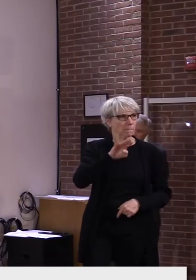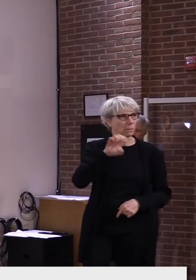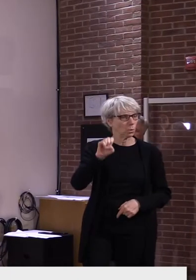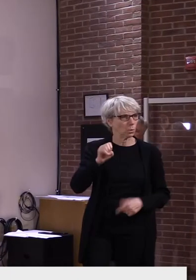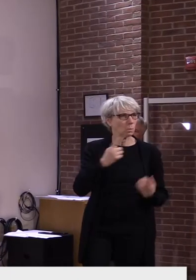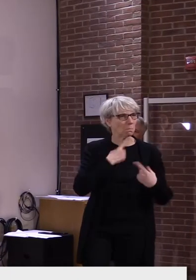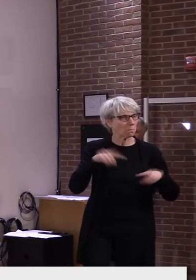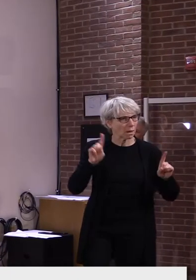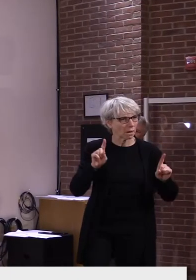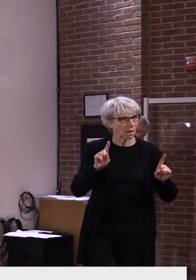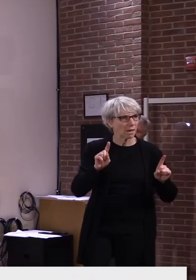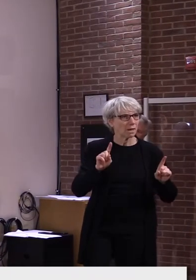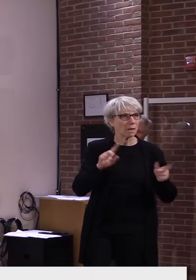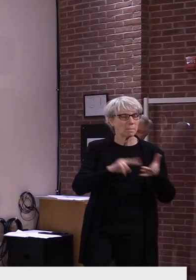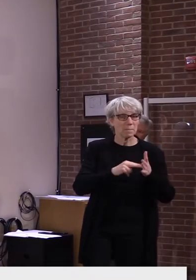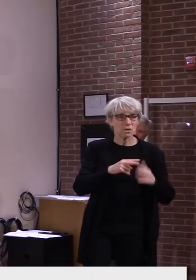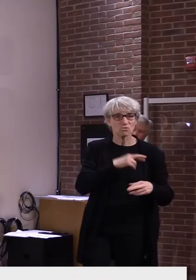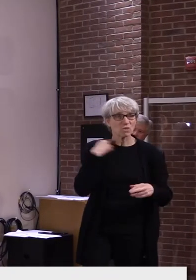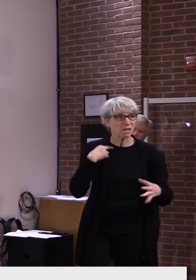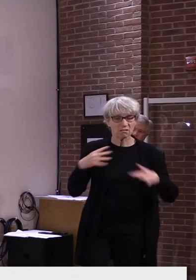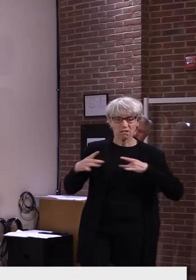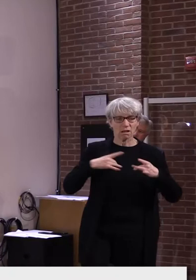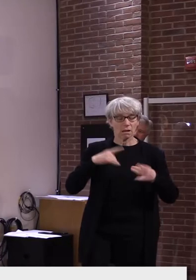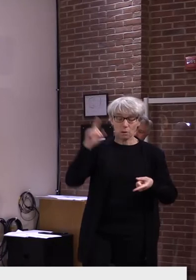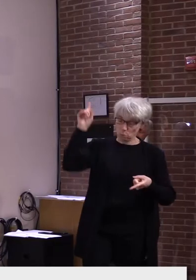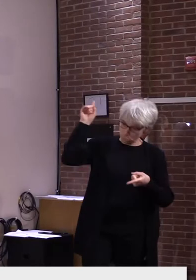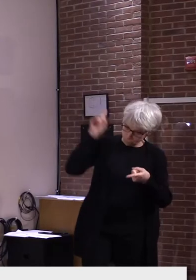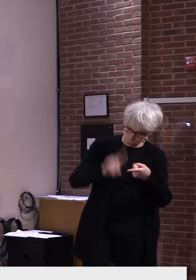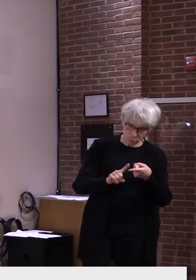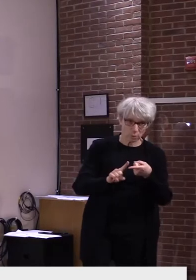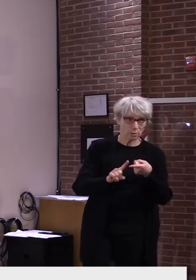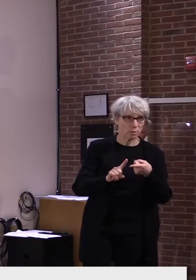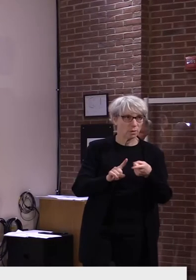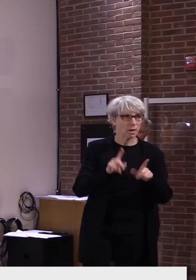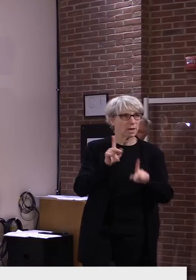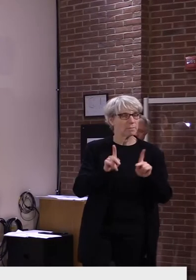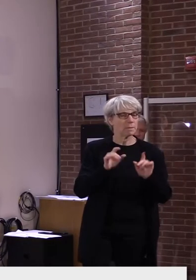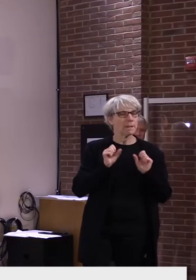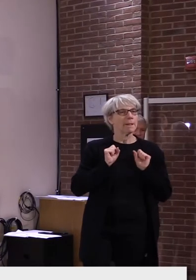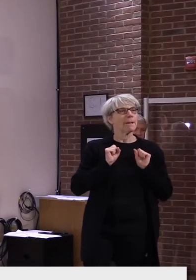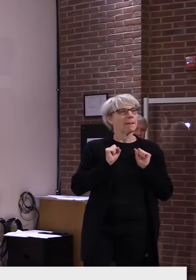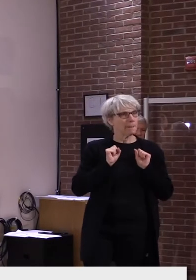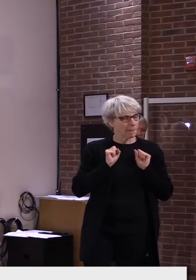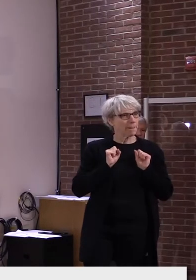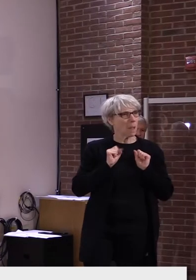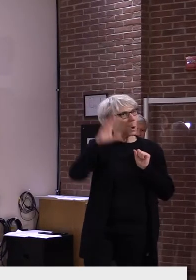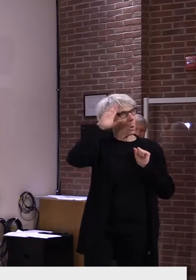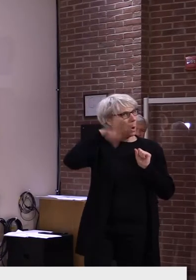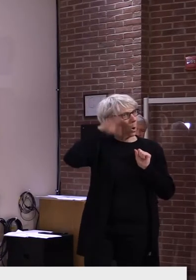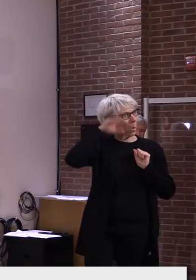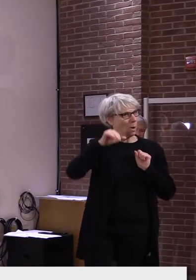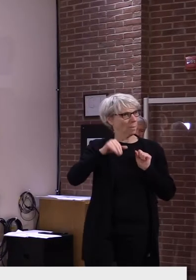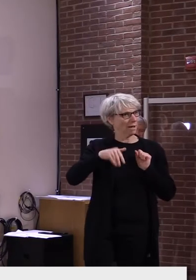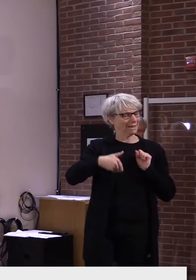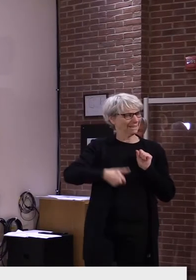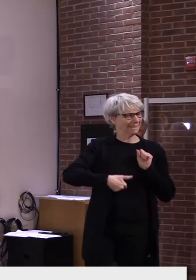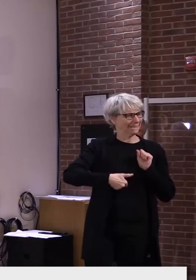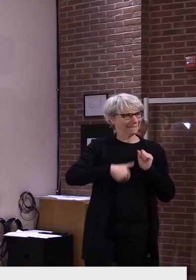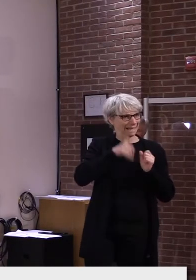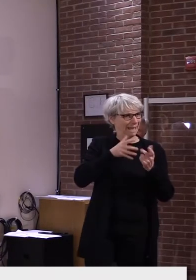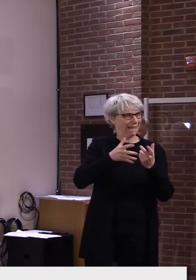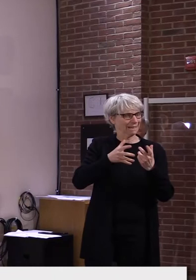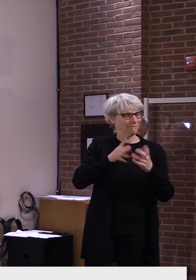way of people saying that they need to arrive at their own comfort level and at their own